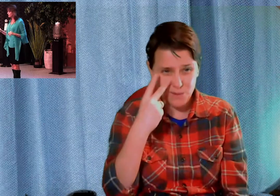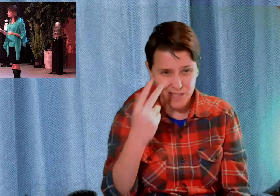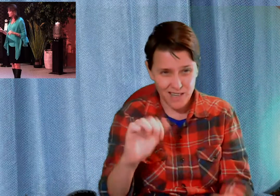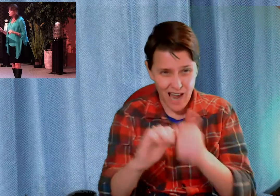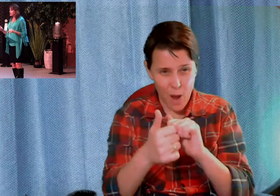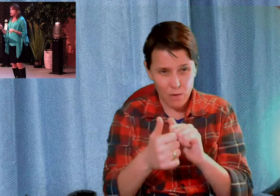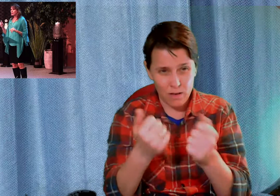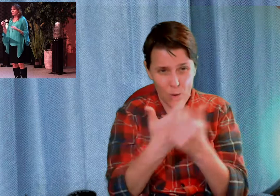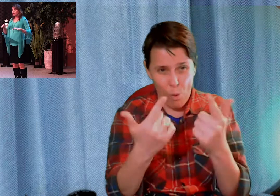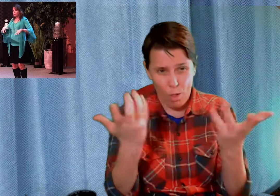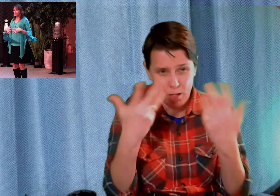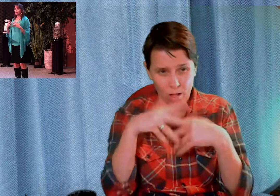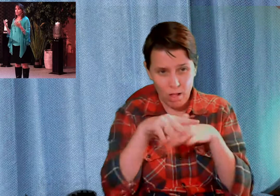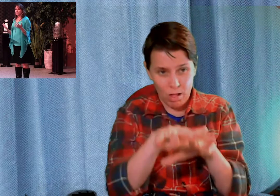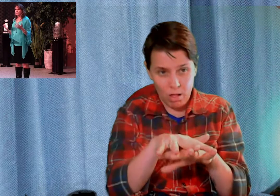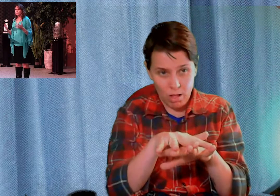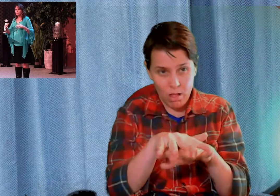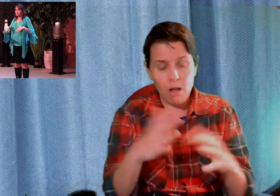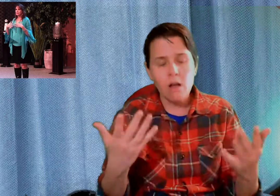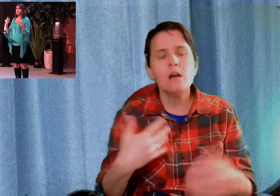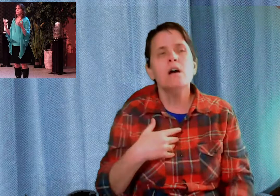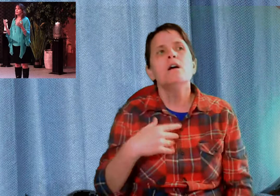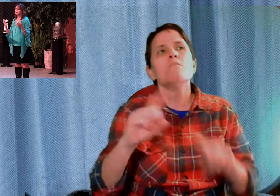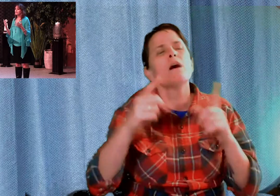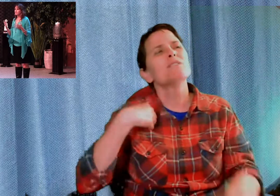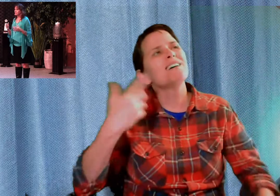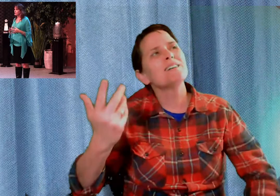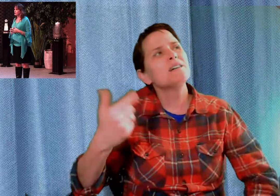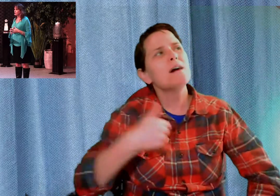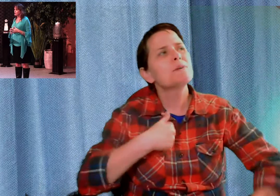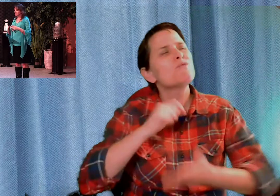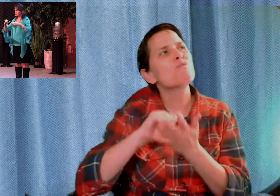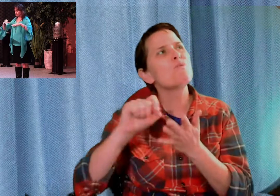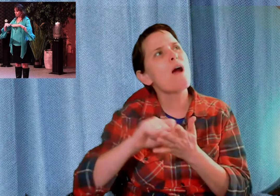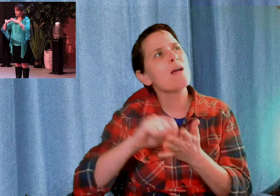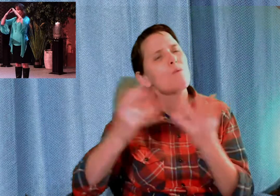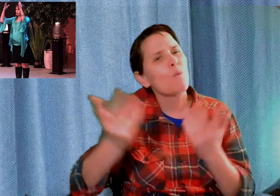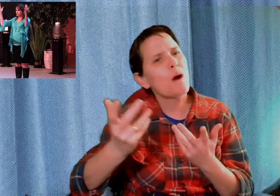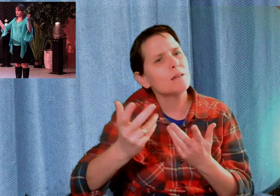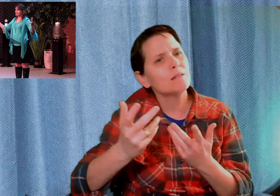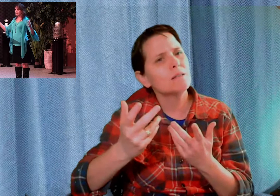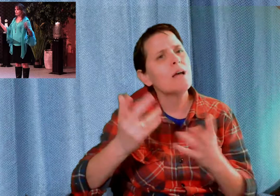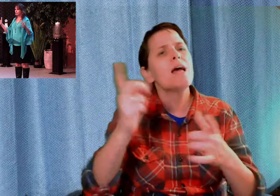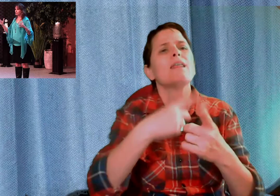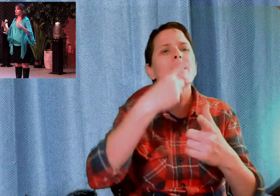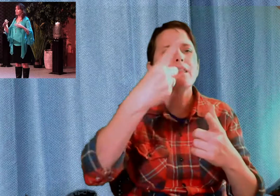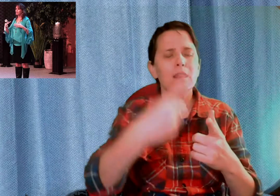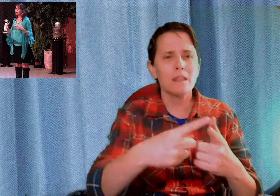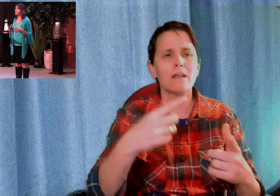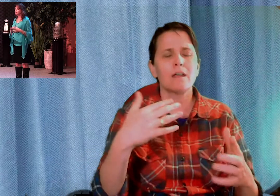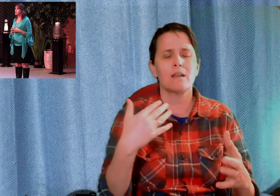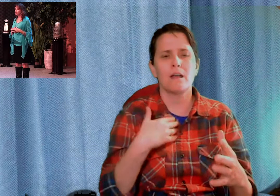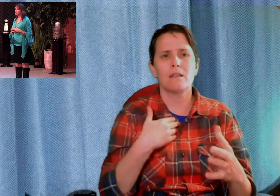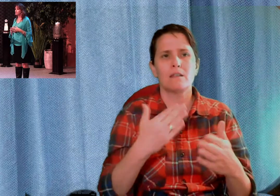It's true. But I thought, what am I going to write? What am I going to write? And then I found a process where the book was basically birthed through me, and I'm